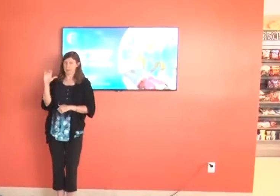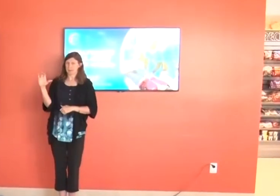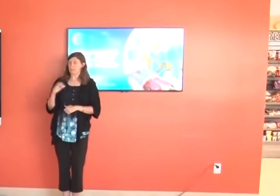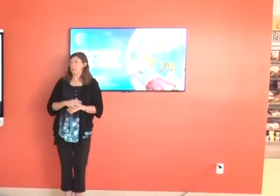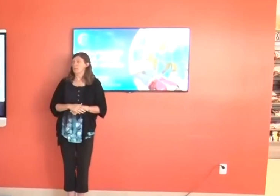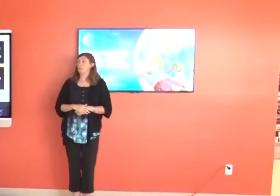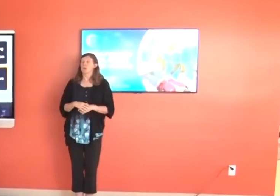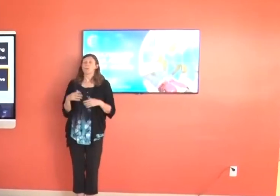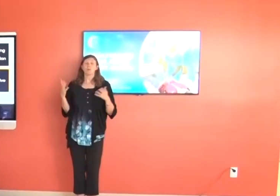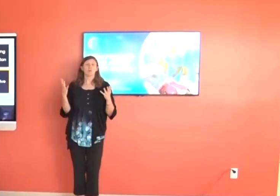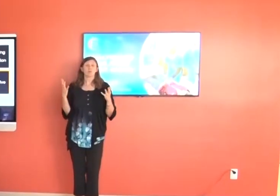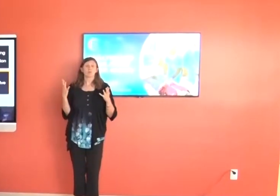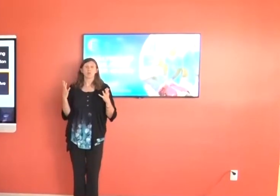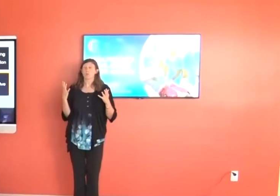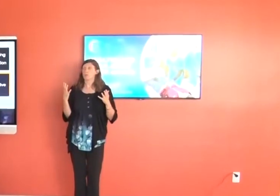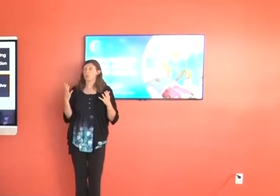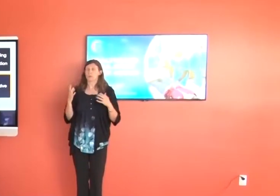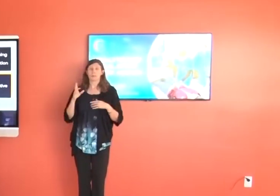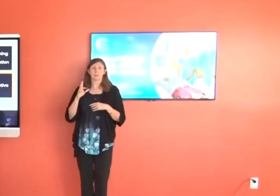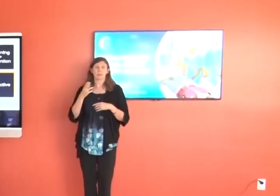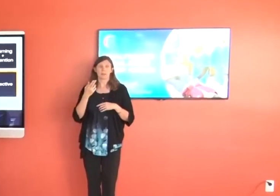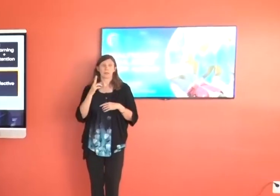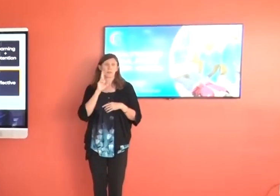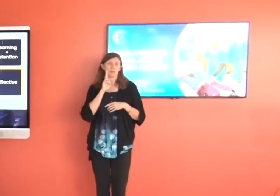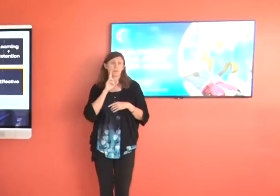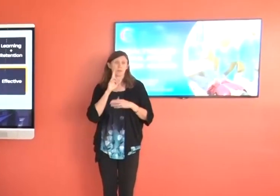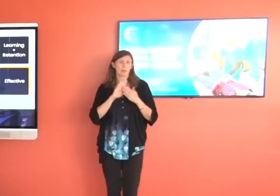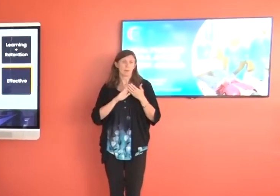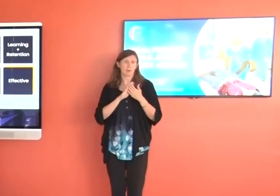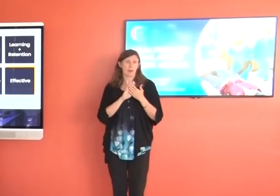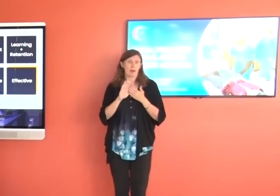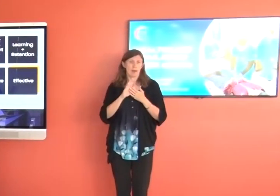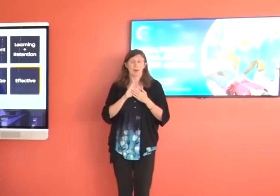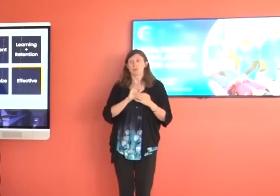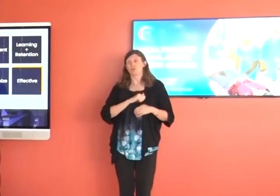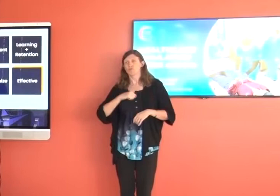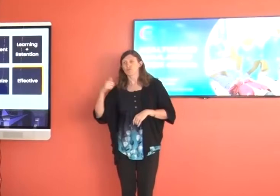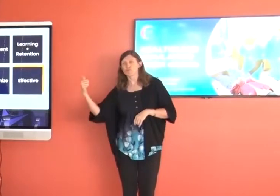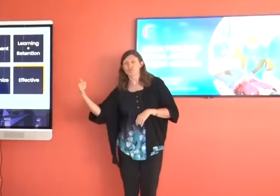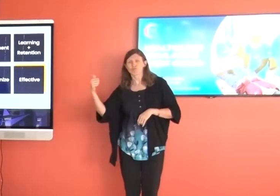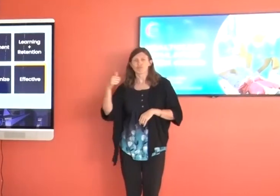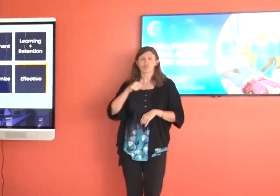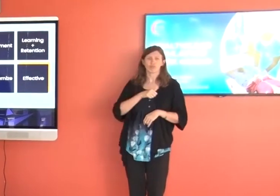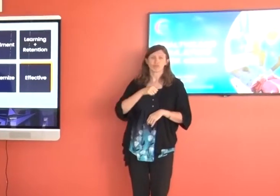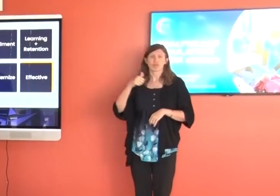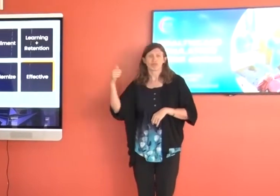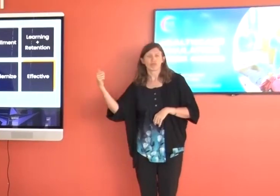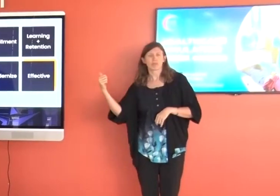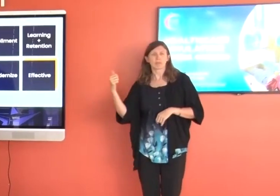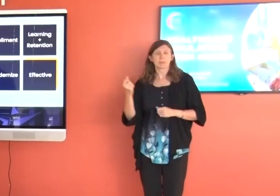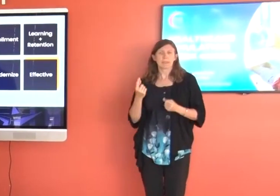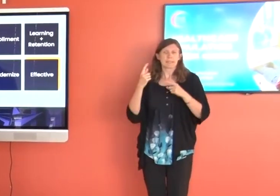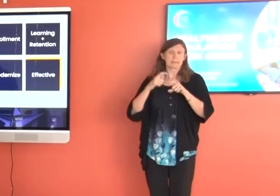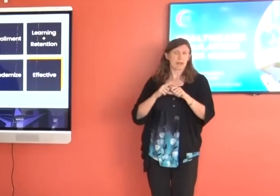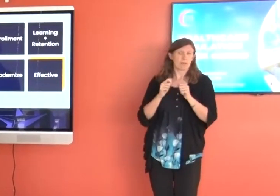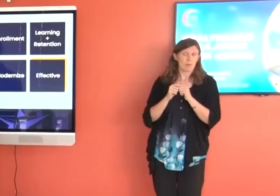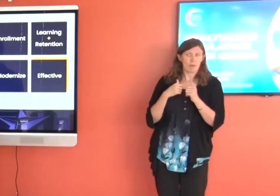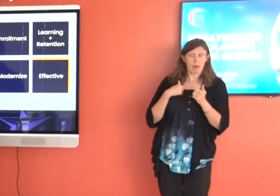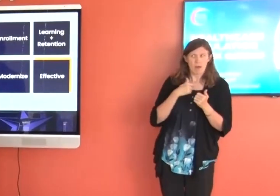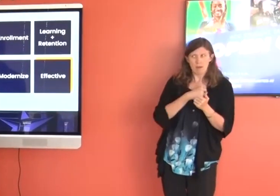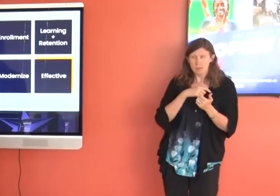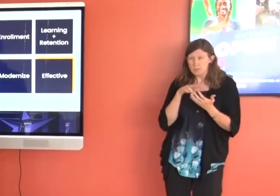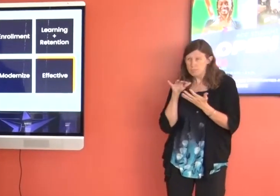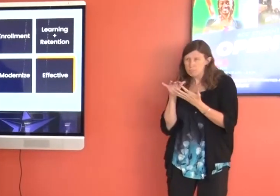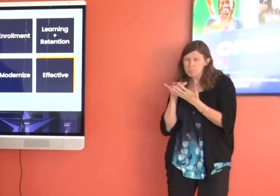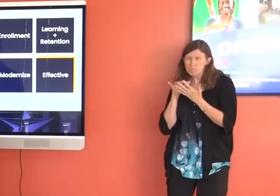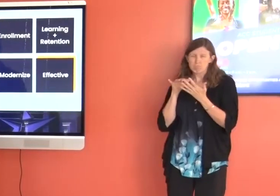he works at Houston Community College, and he's going to be coming back and forth and spending some time with us.